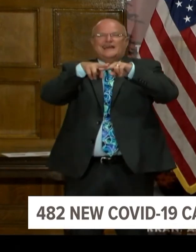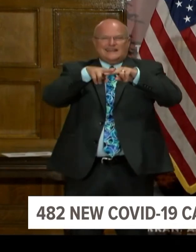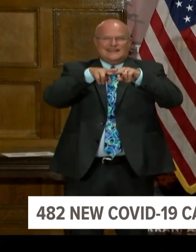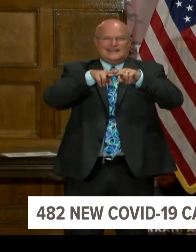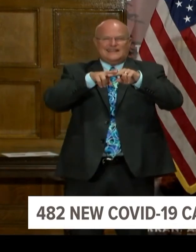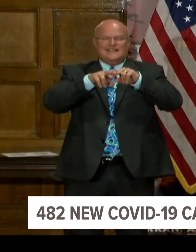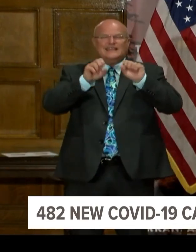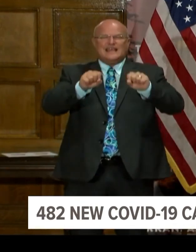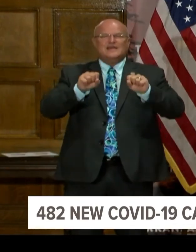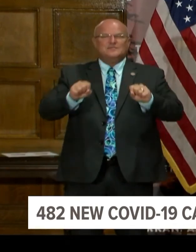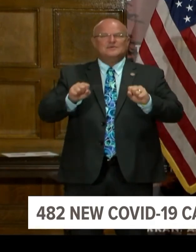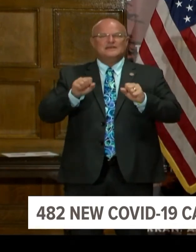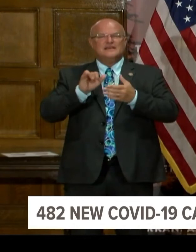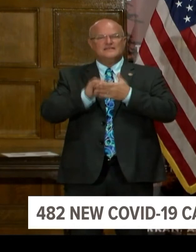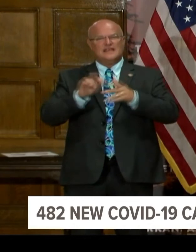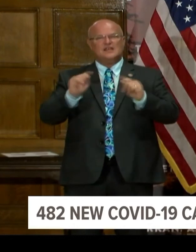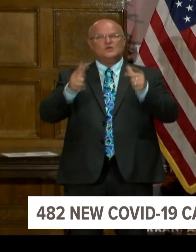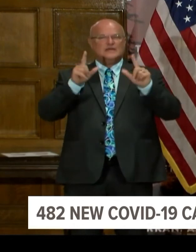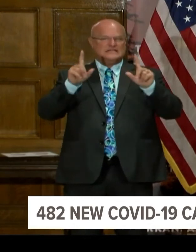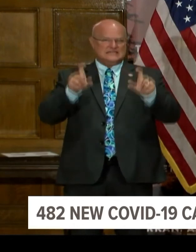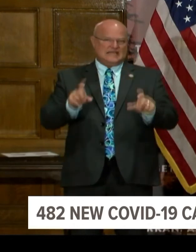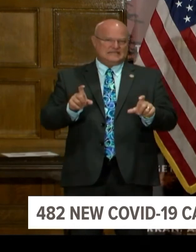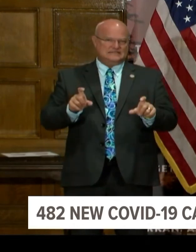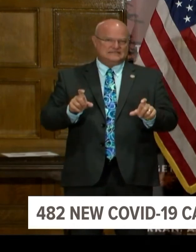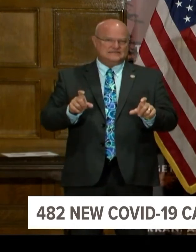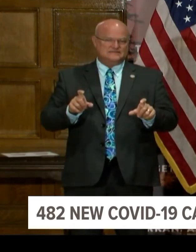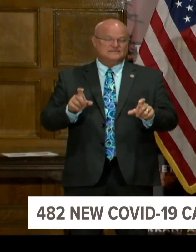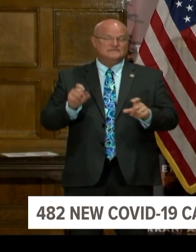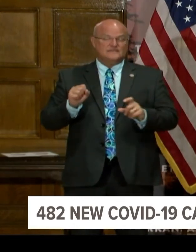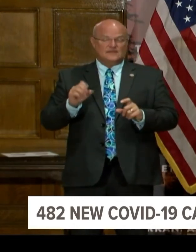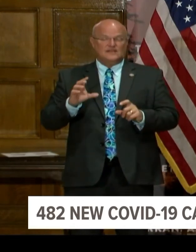the capability of that quick test.